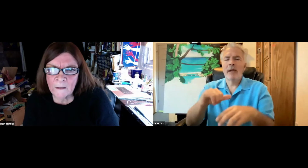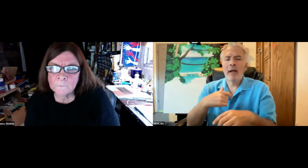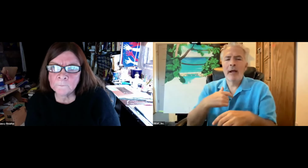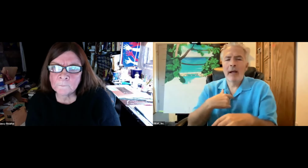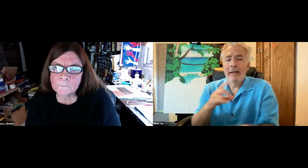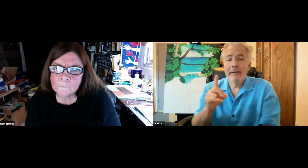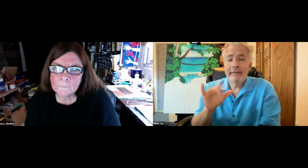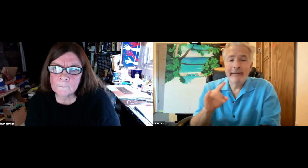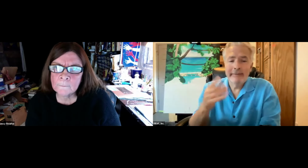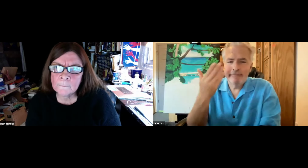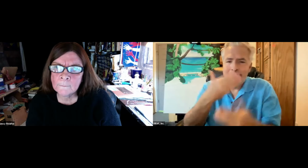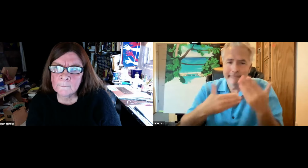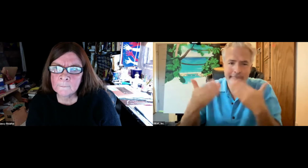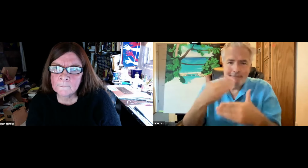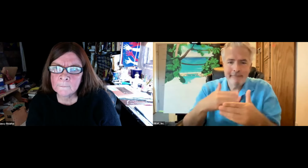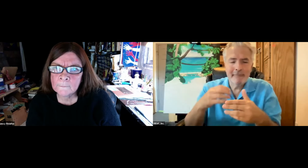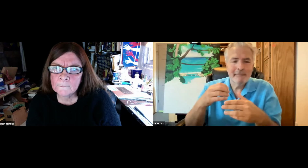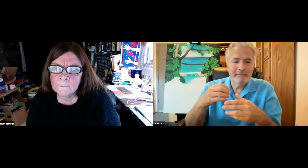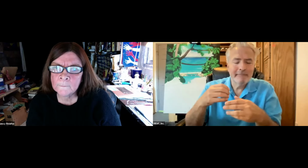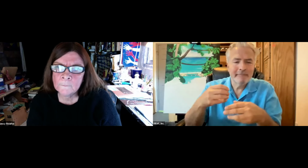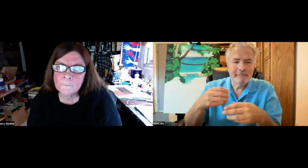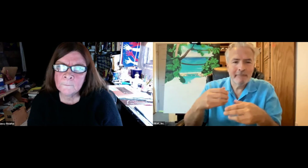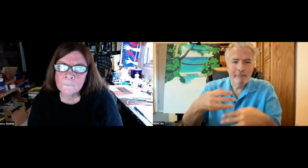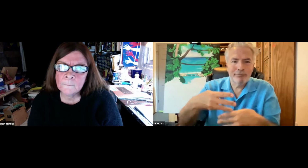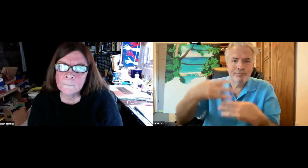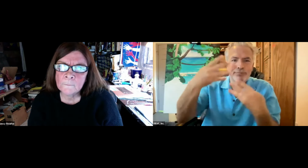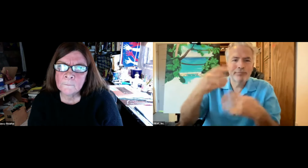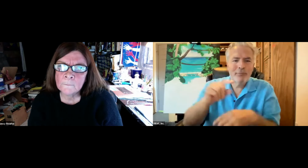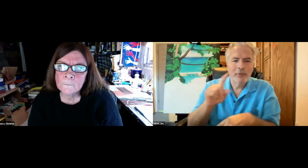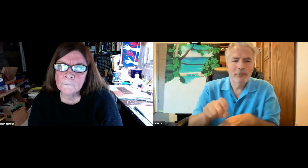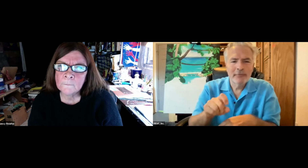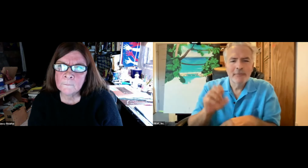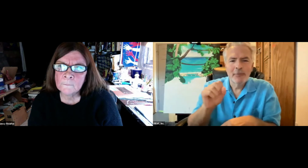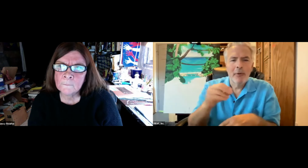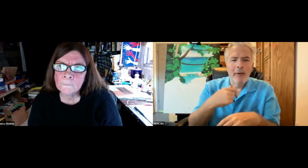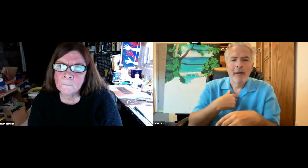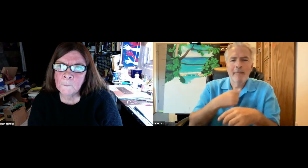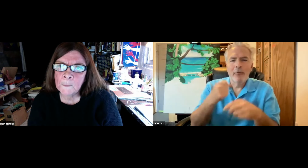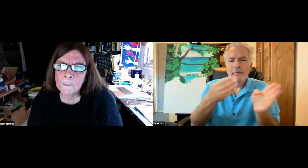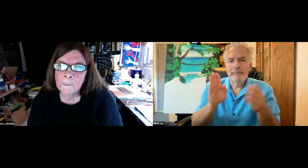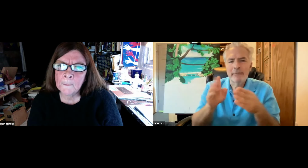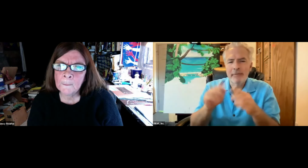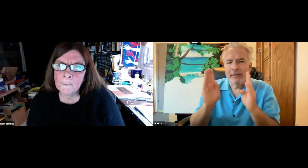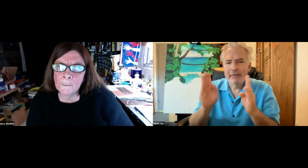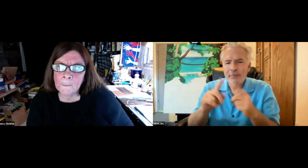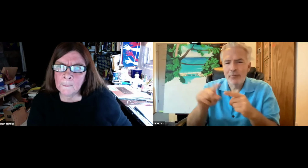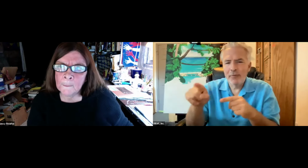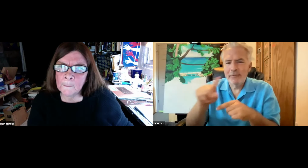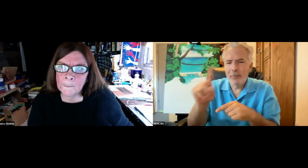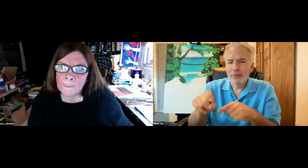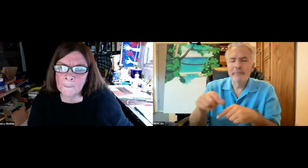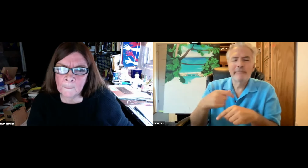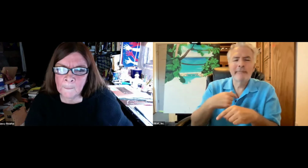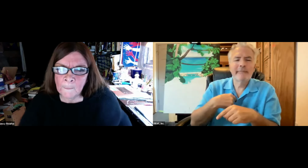I do want to apologize to the audience members. I did overlook a couple of the questions. So, I'm sorry.